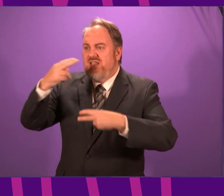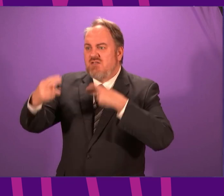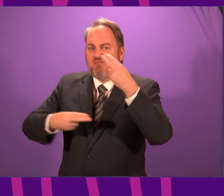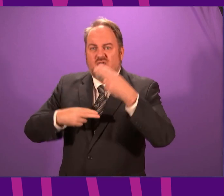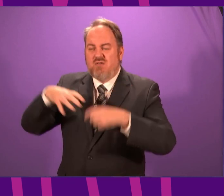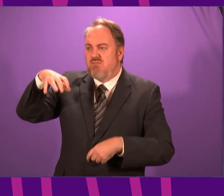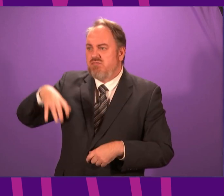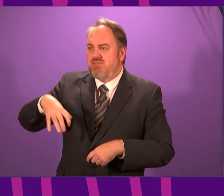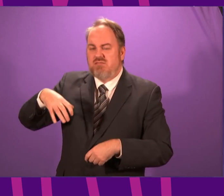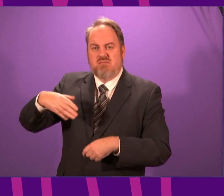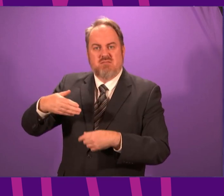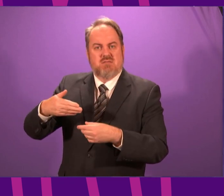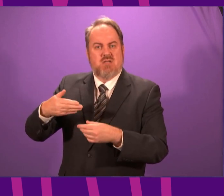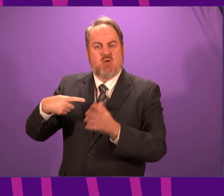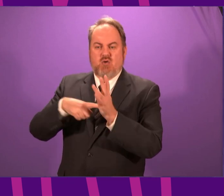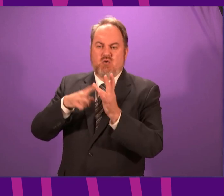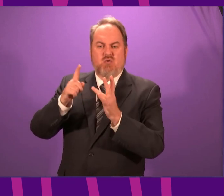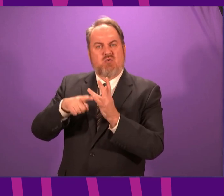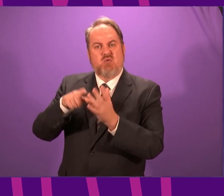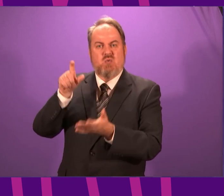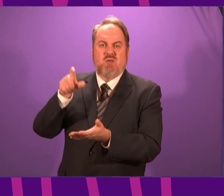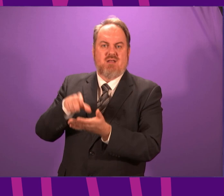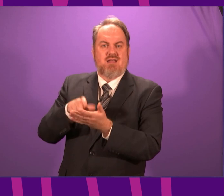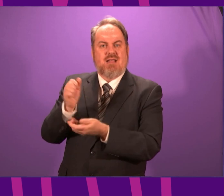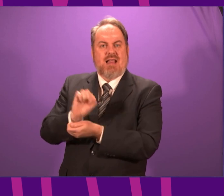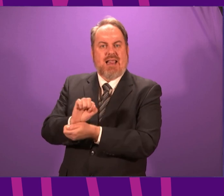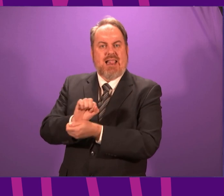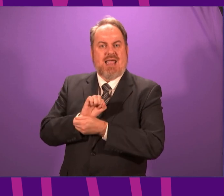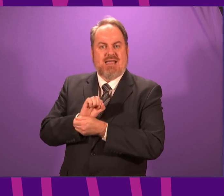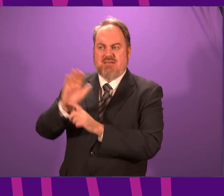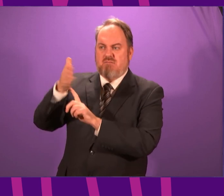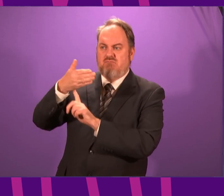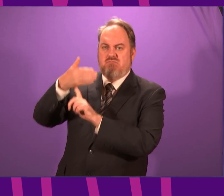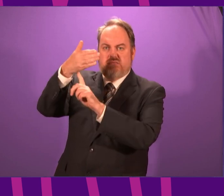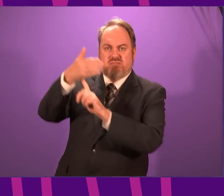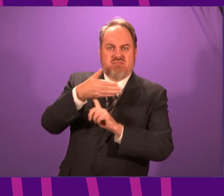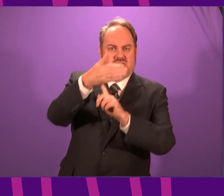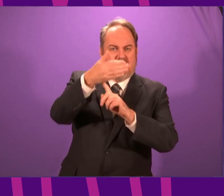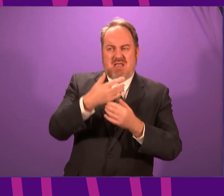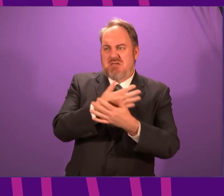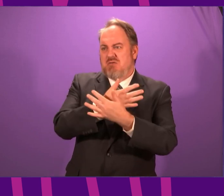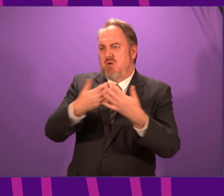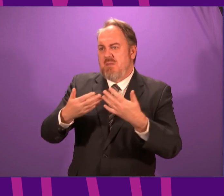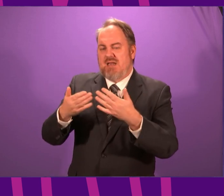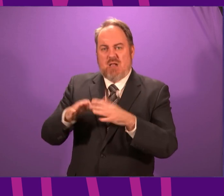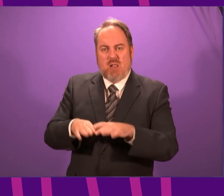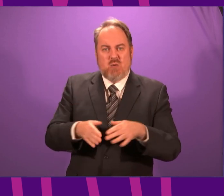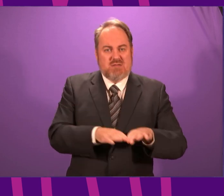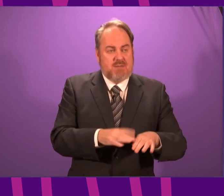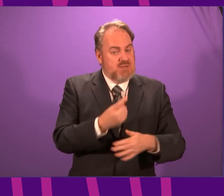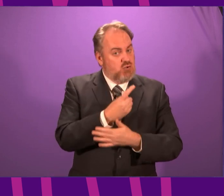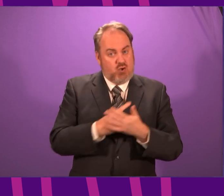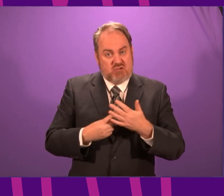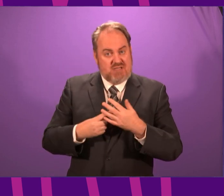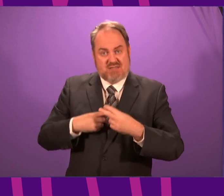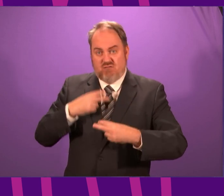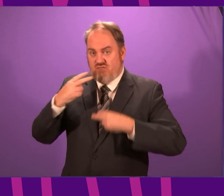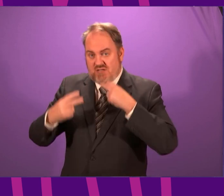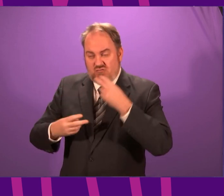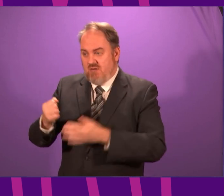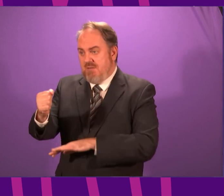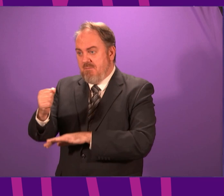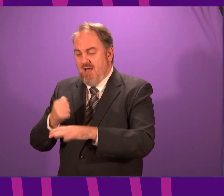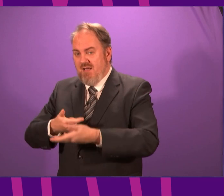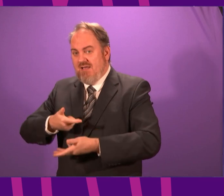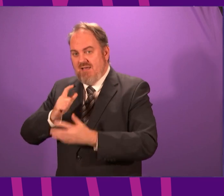was recently trading to get an understanding of the extent of this problem. However, it's not just the hospitality industry that is suffering. It's the whole